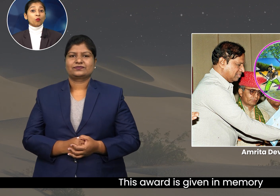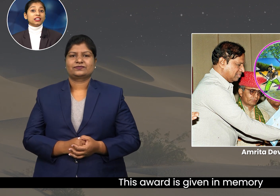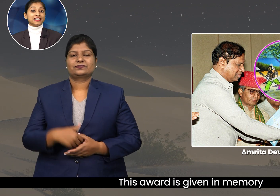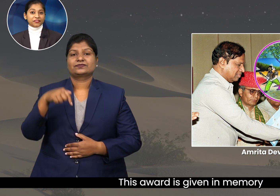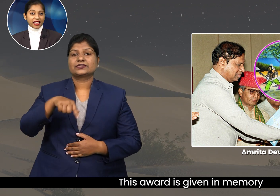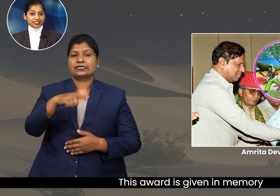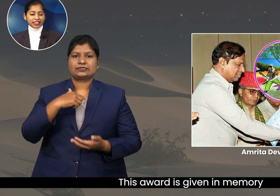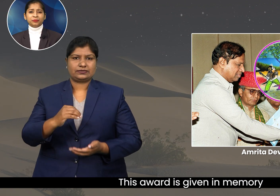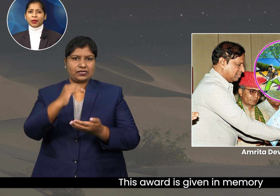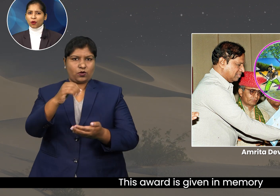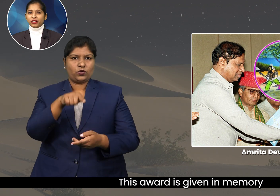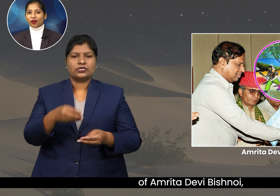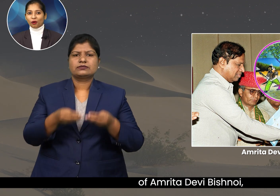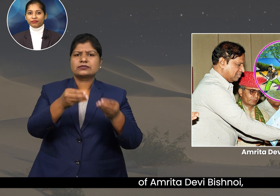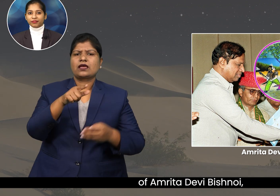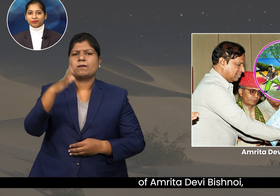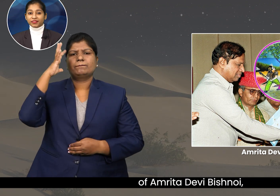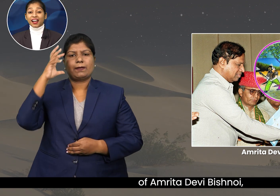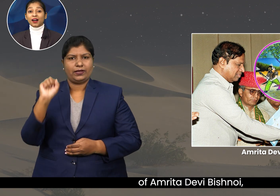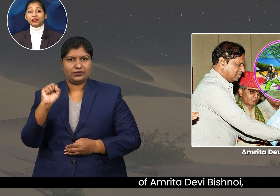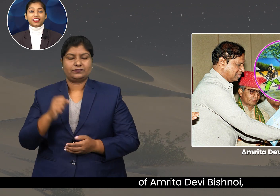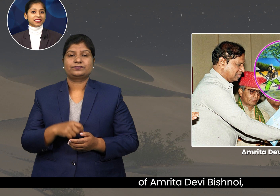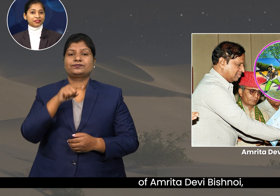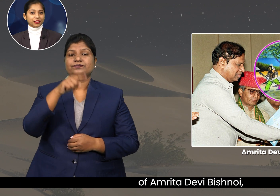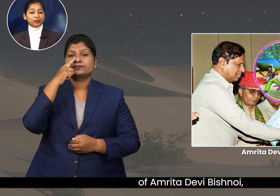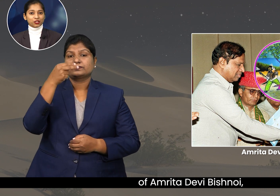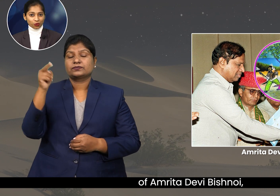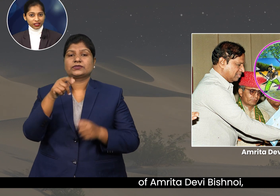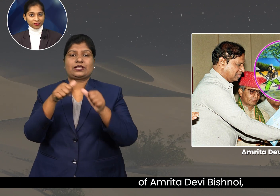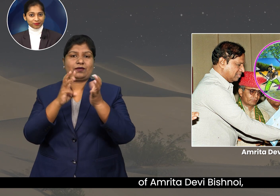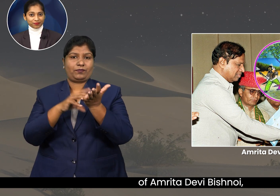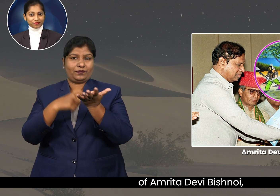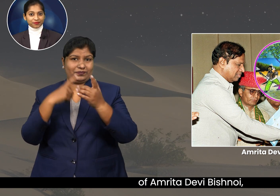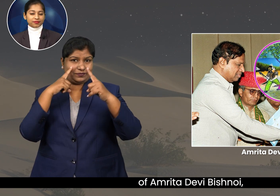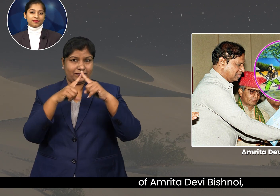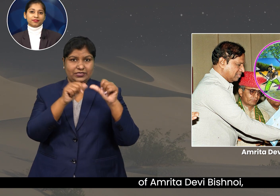This award is given in memory of Amrita Devi Bishnoi,